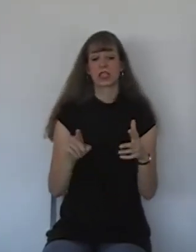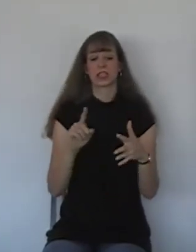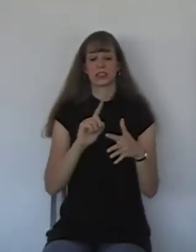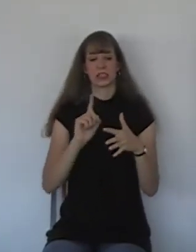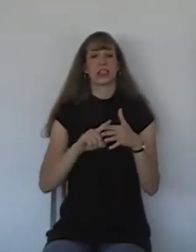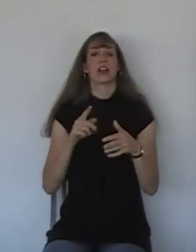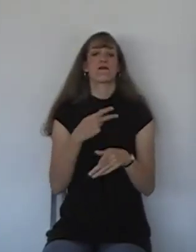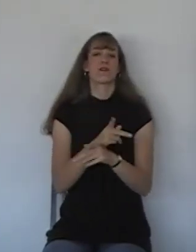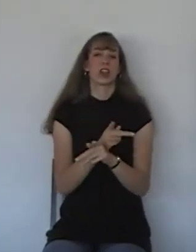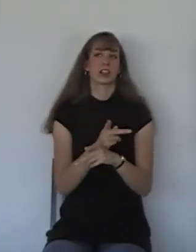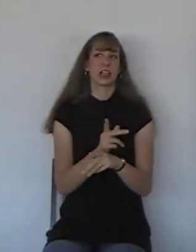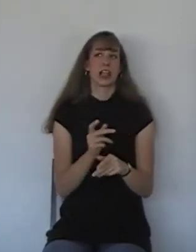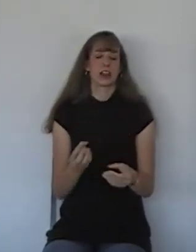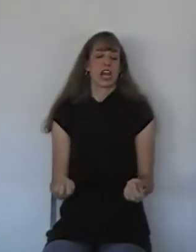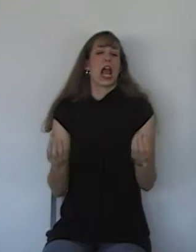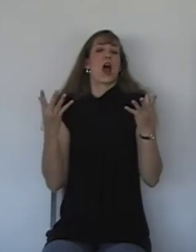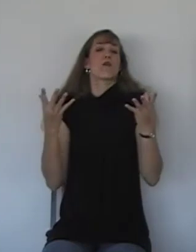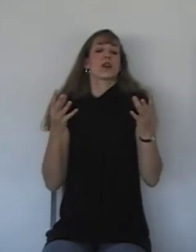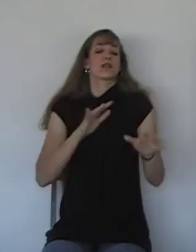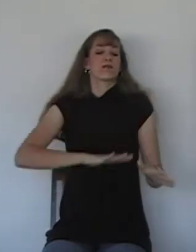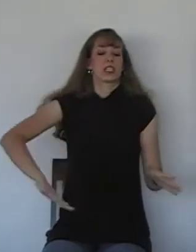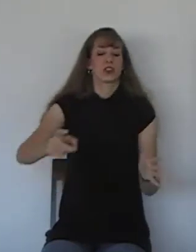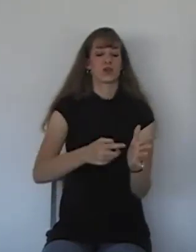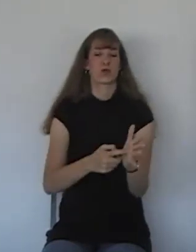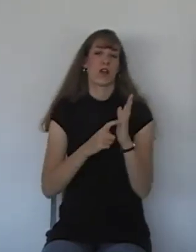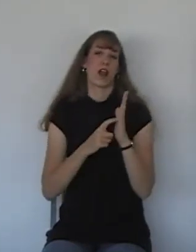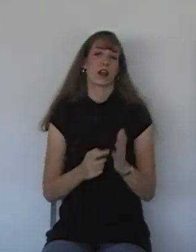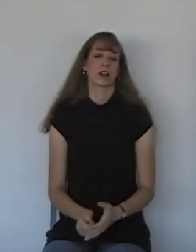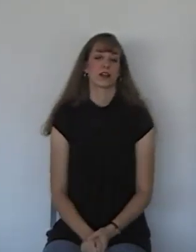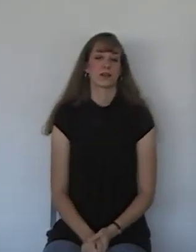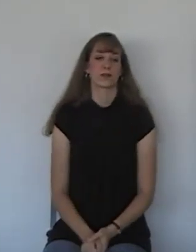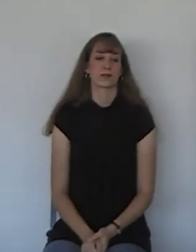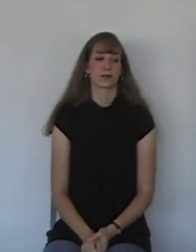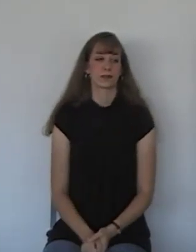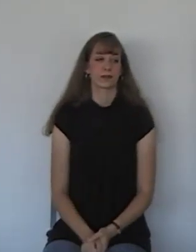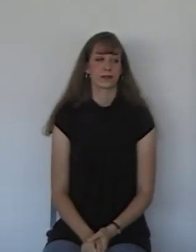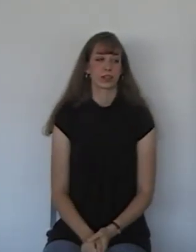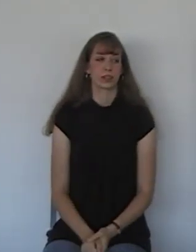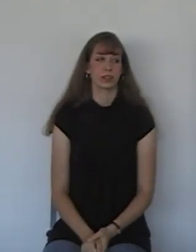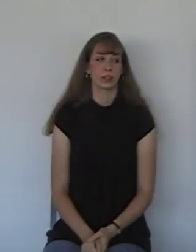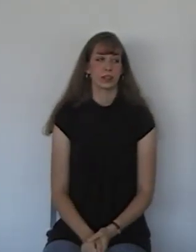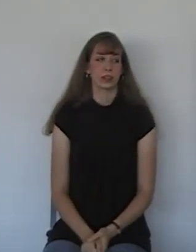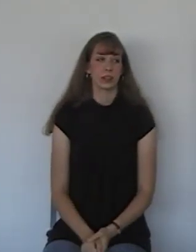Then this space is drawn up and saved for each advertiser.